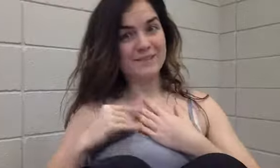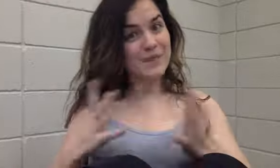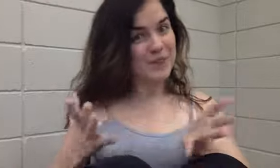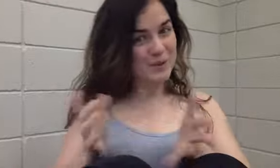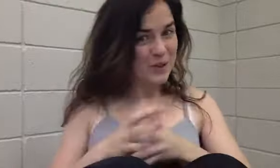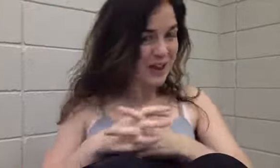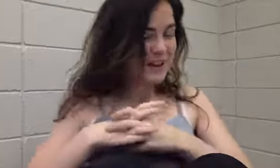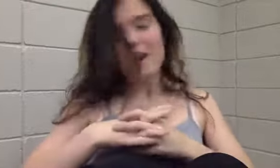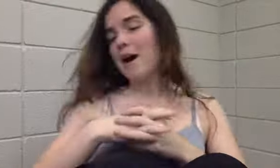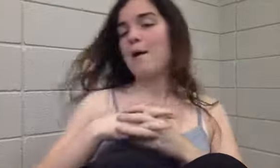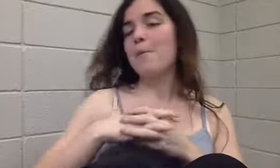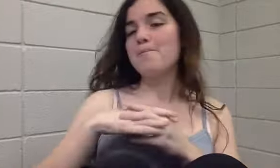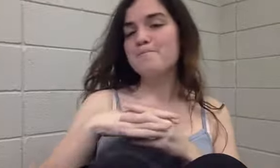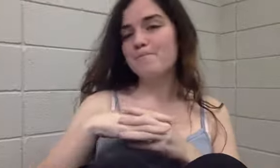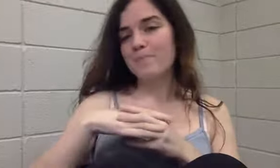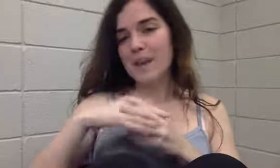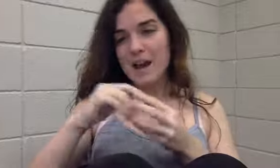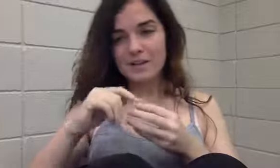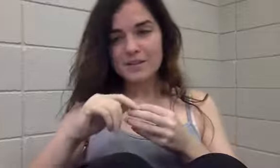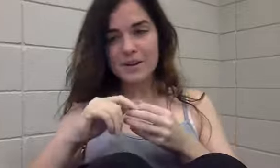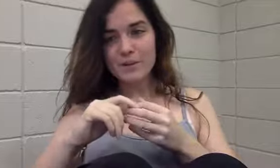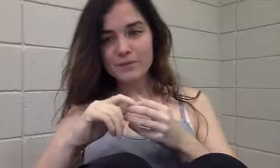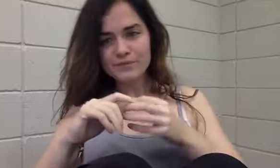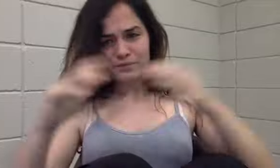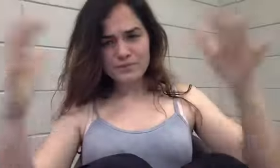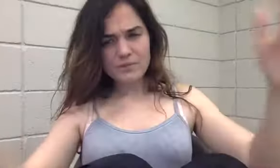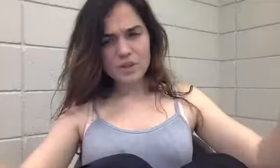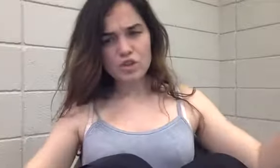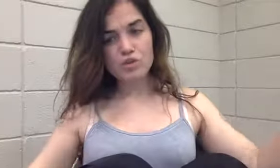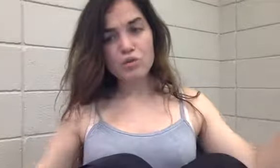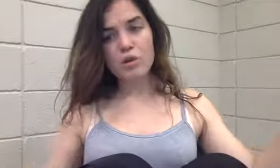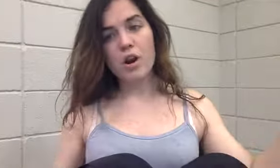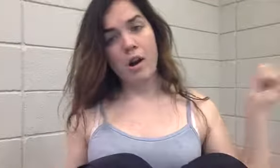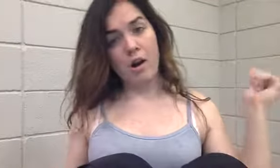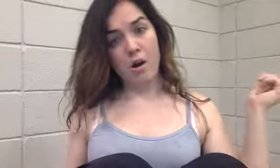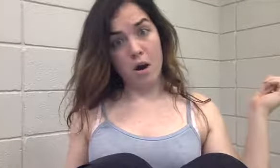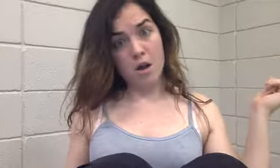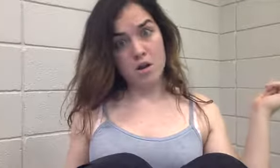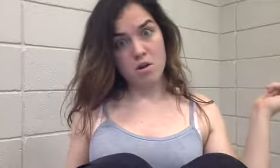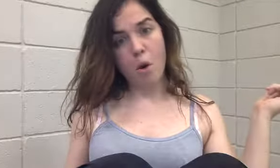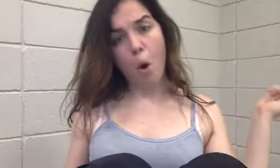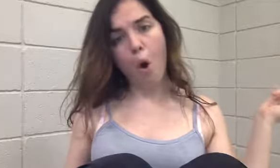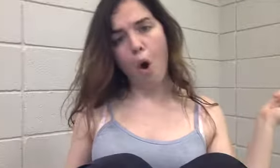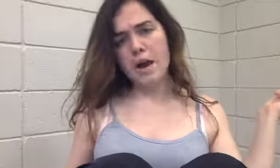Please don't do that. Yeah, so you're hot. Hot,